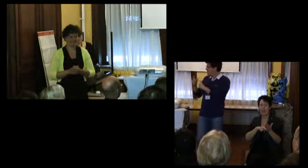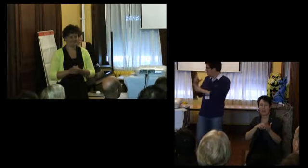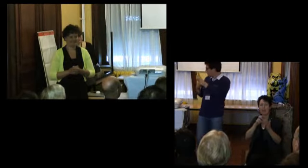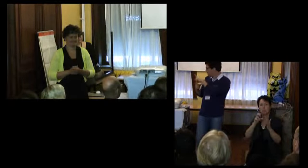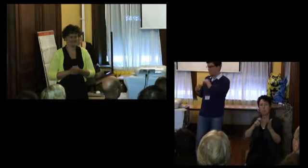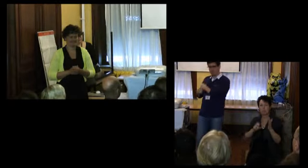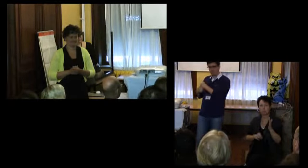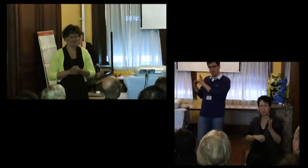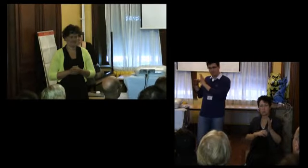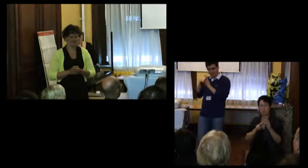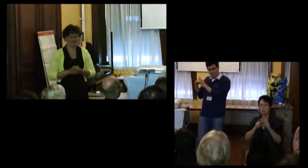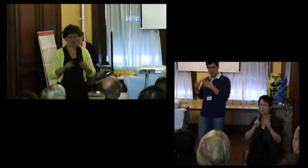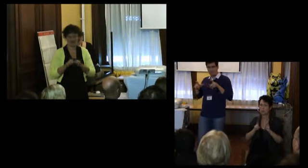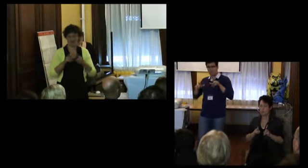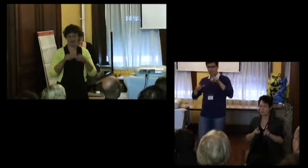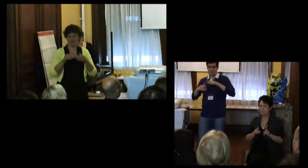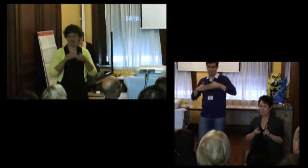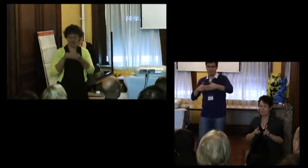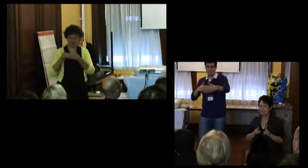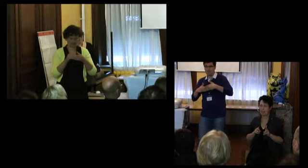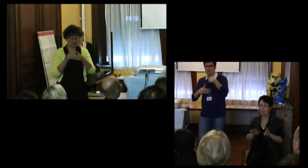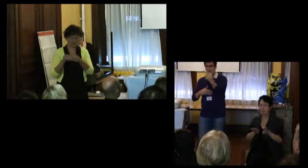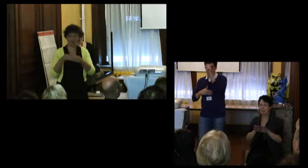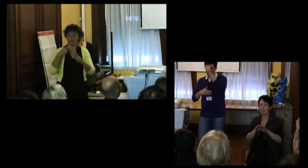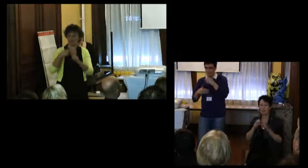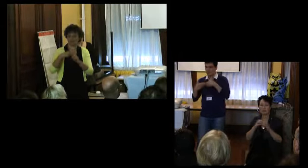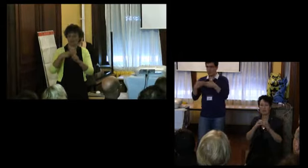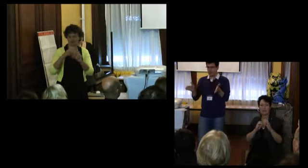and I'm working with Signe de Sens also